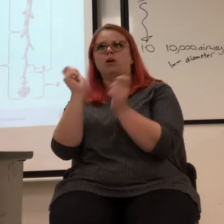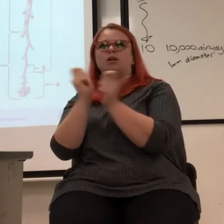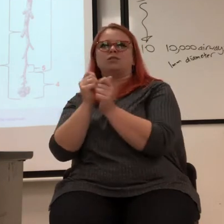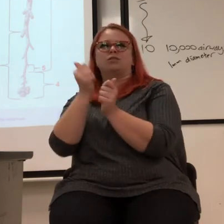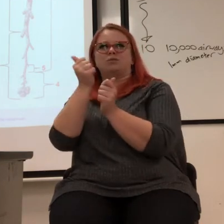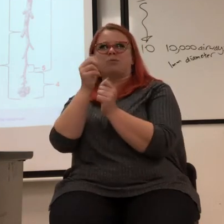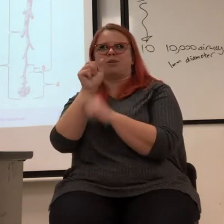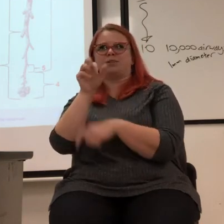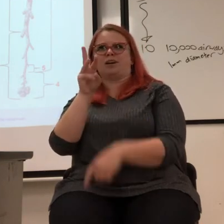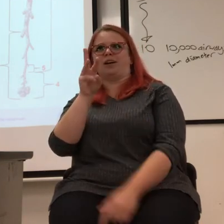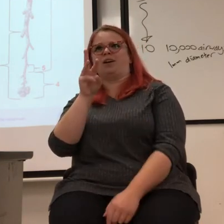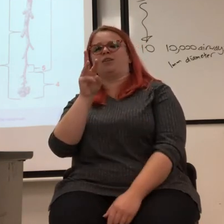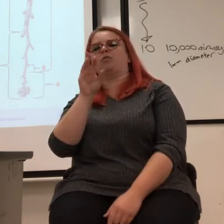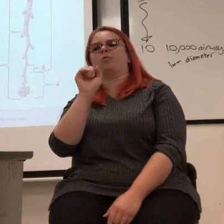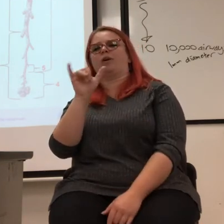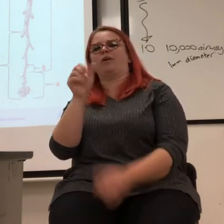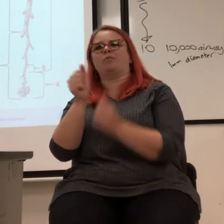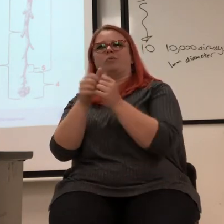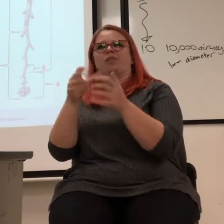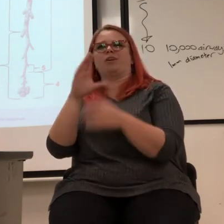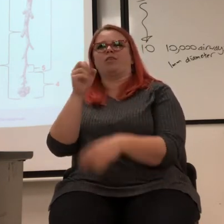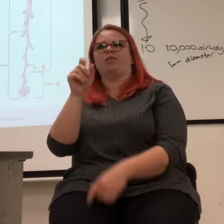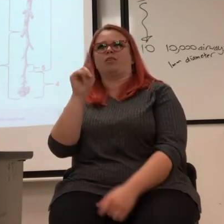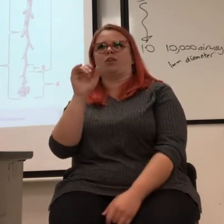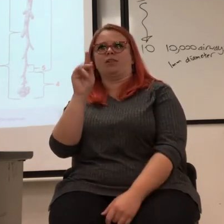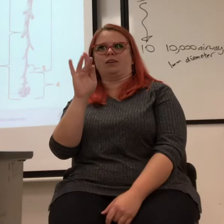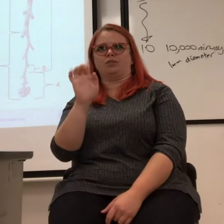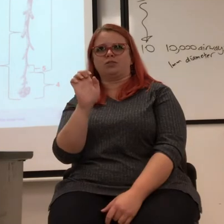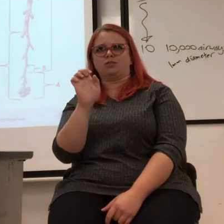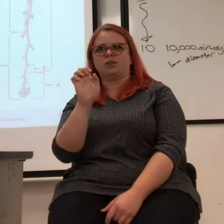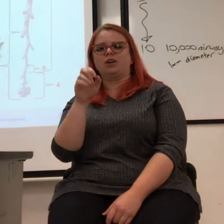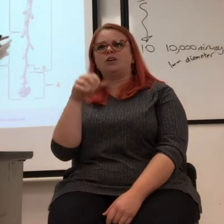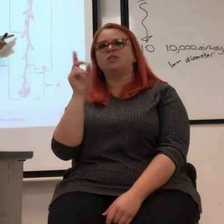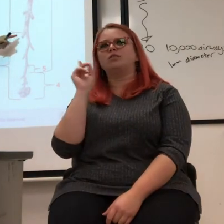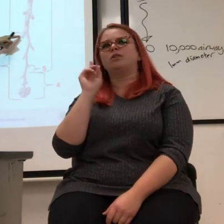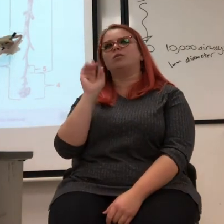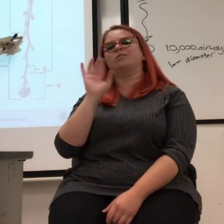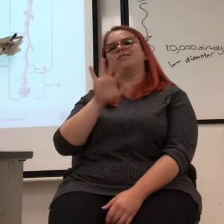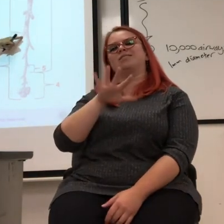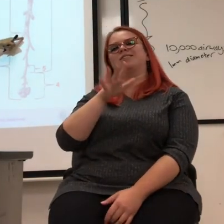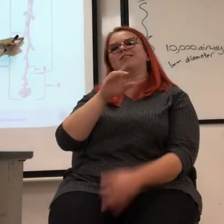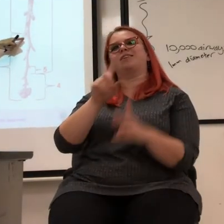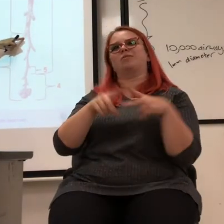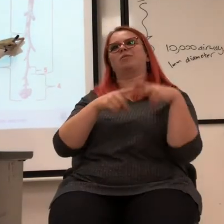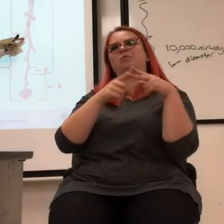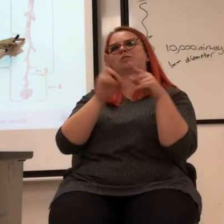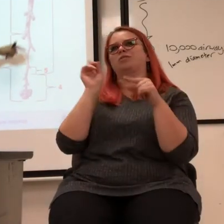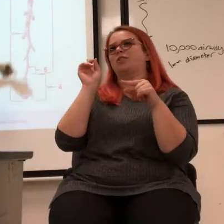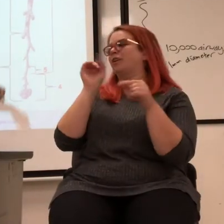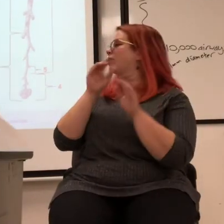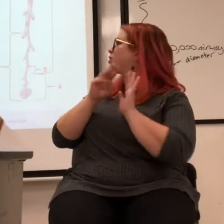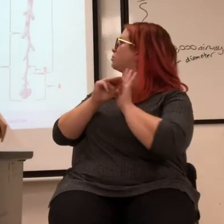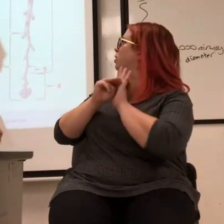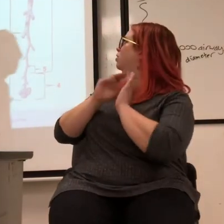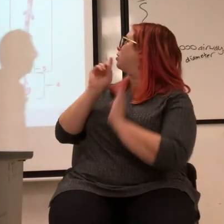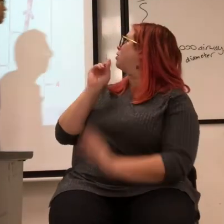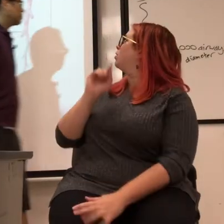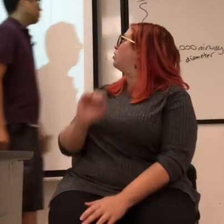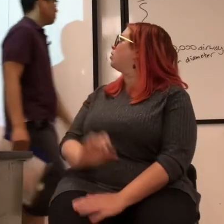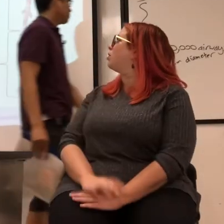kind of like you start to have bronchioles on 2. So this is kind of where the bronchioles start on this figure there.